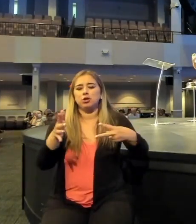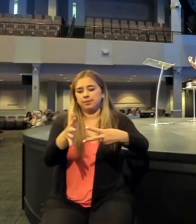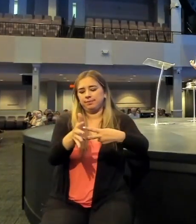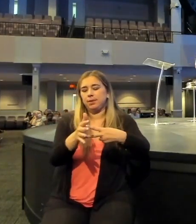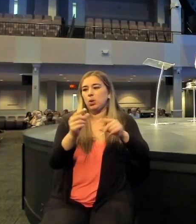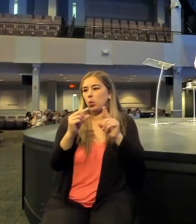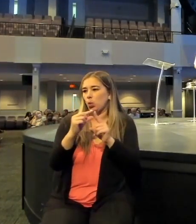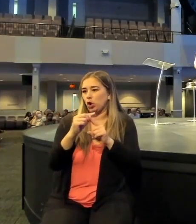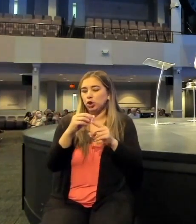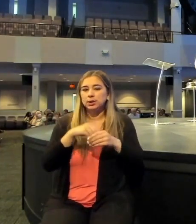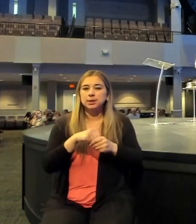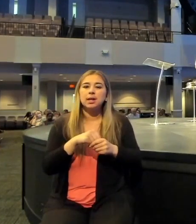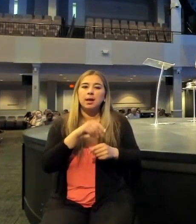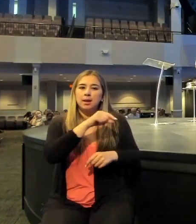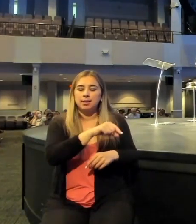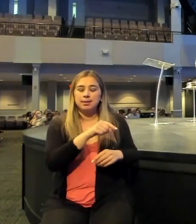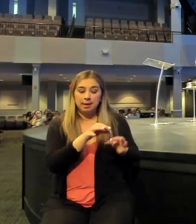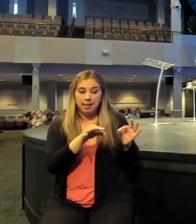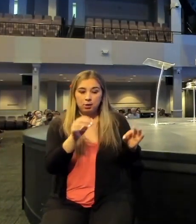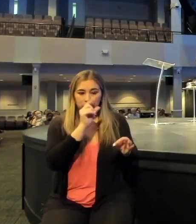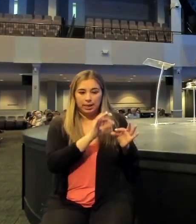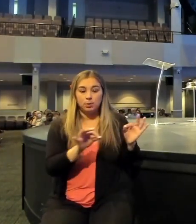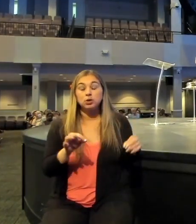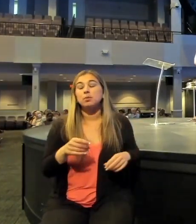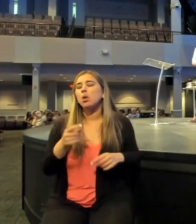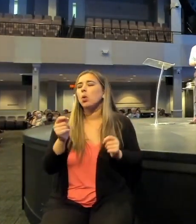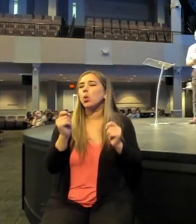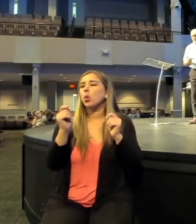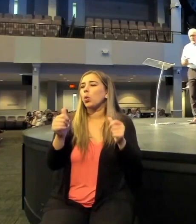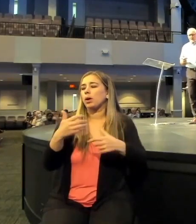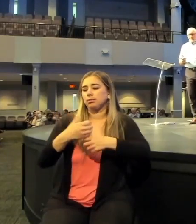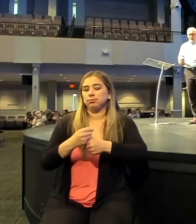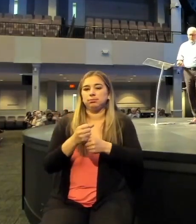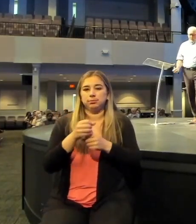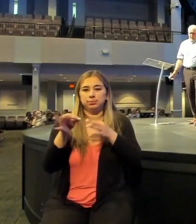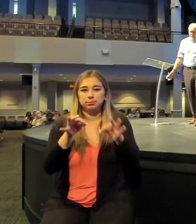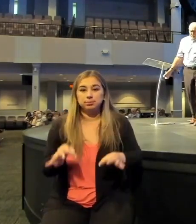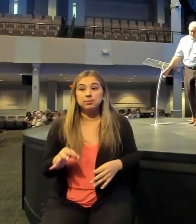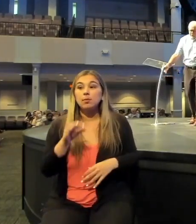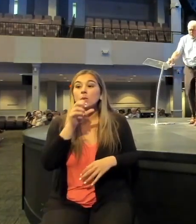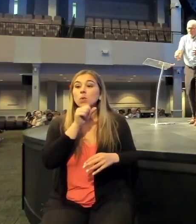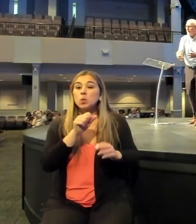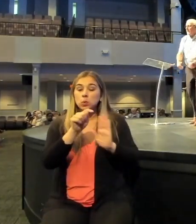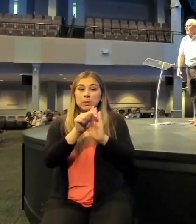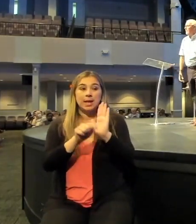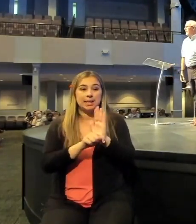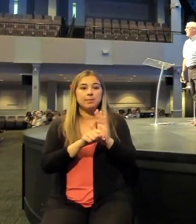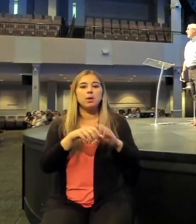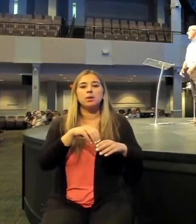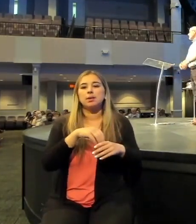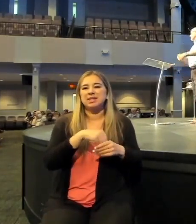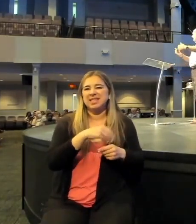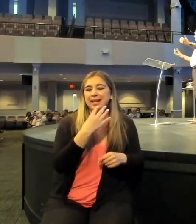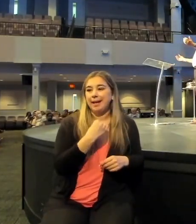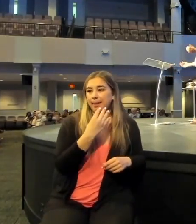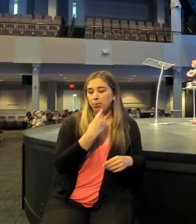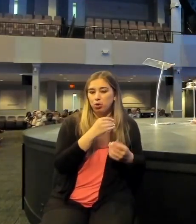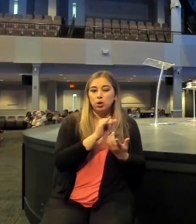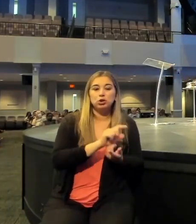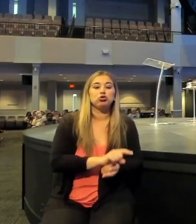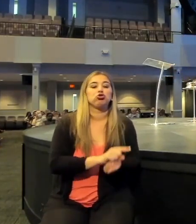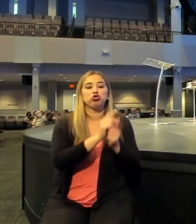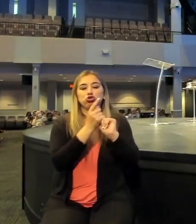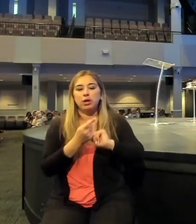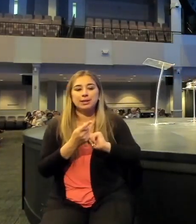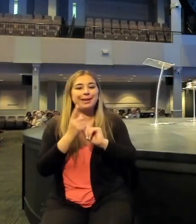as used in the original Greek language. Just as a quick reminder, the Old Testament came to us originally in Hebrew. It's translated